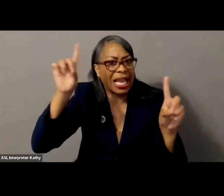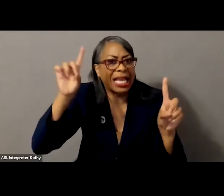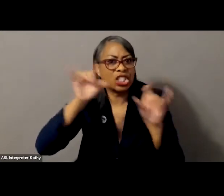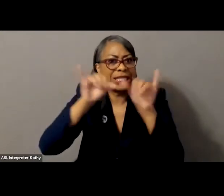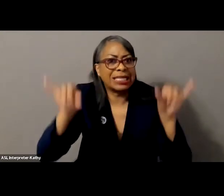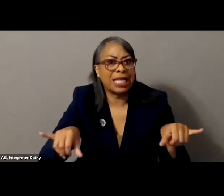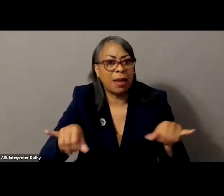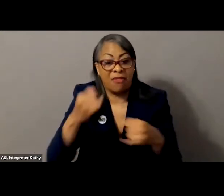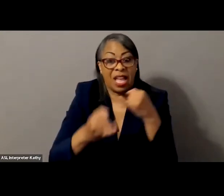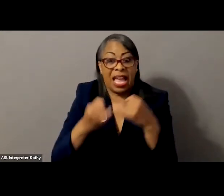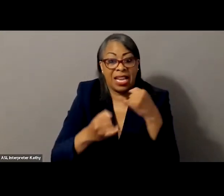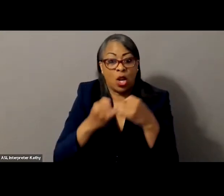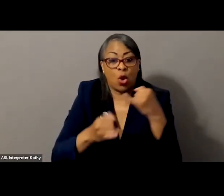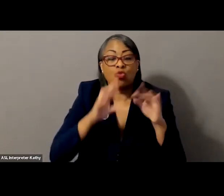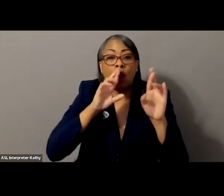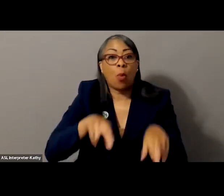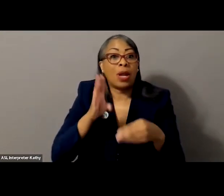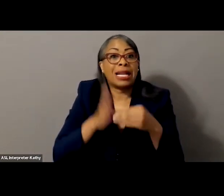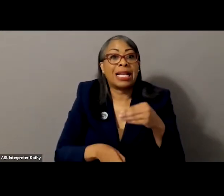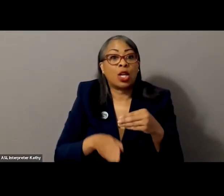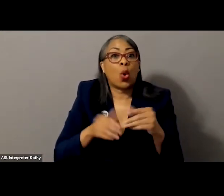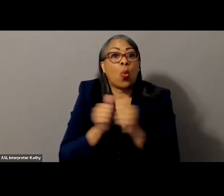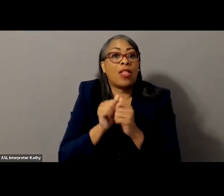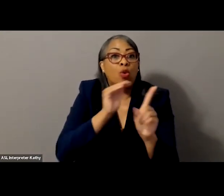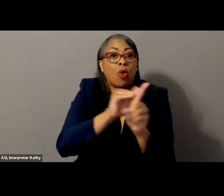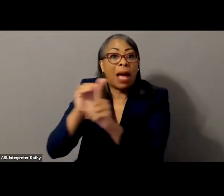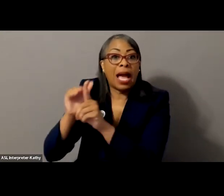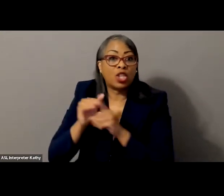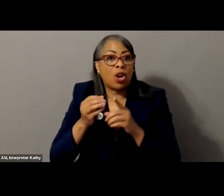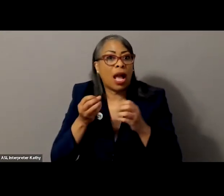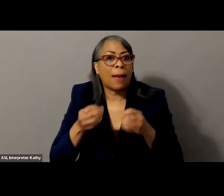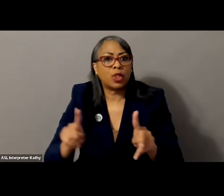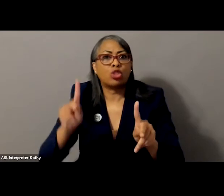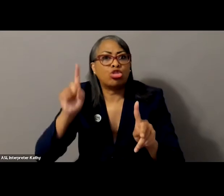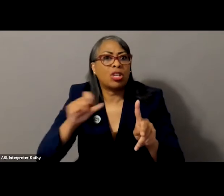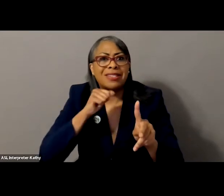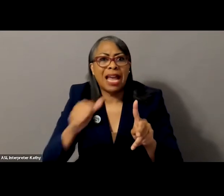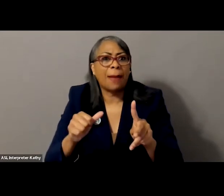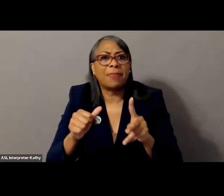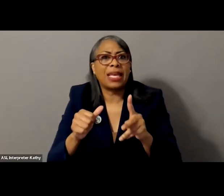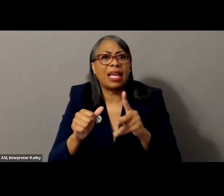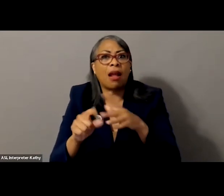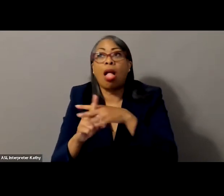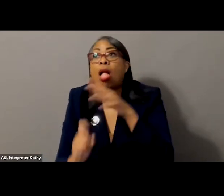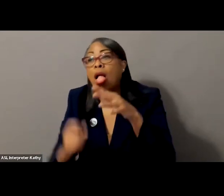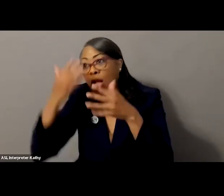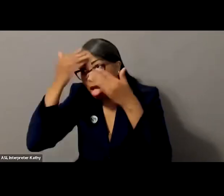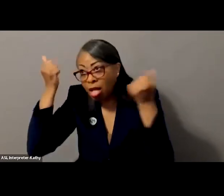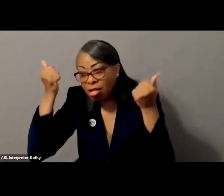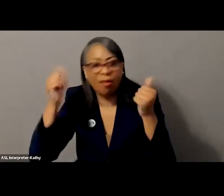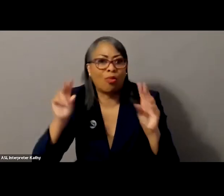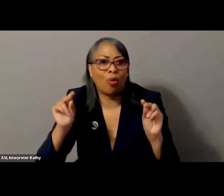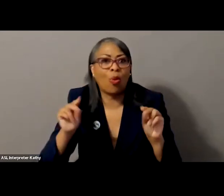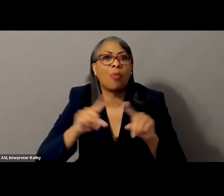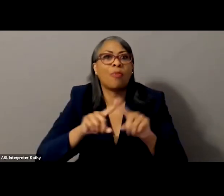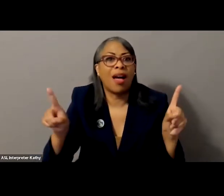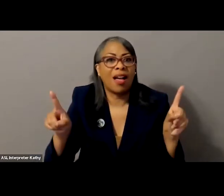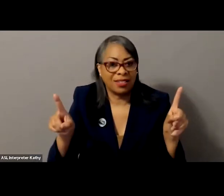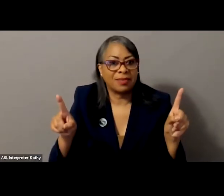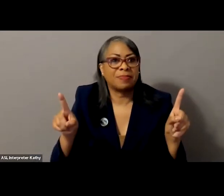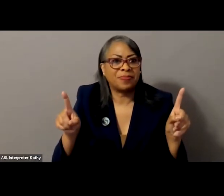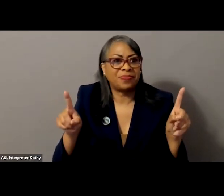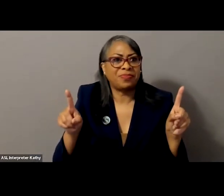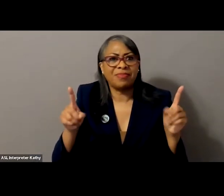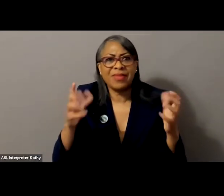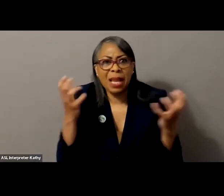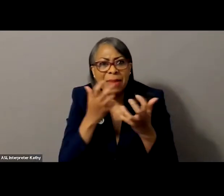the report ends with this reminder that this opportunity should not be lost. I couldn't agree more. This enormous amount of thinking and just amazing